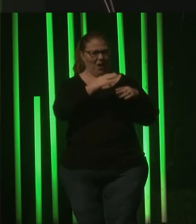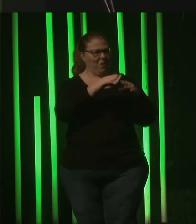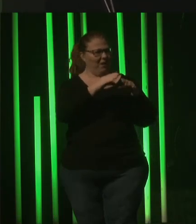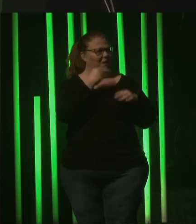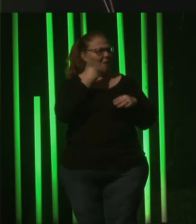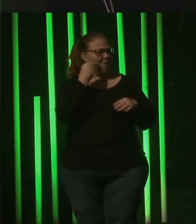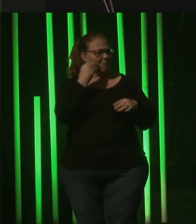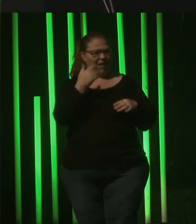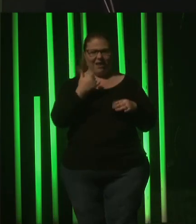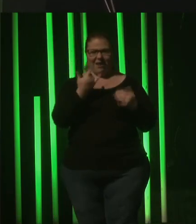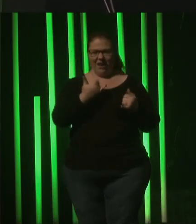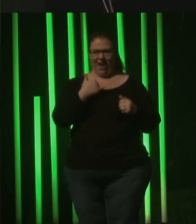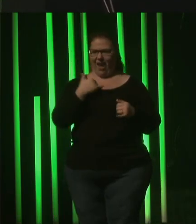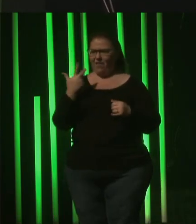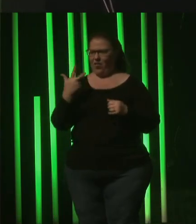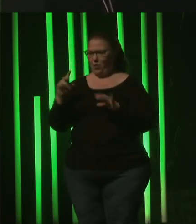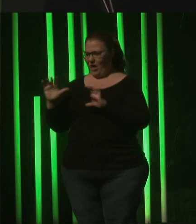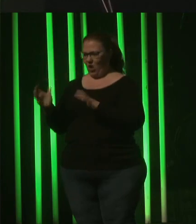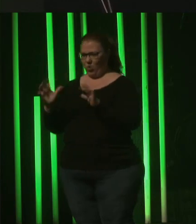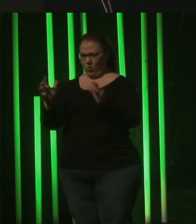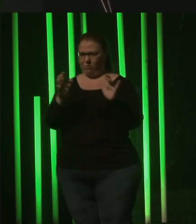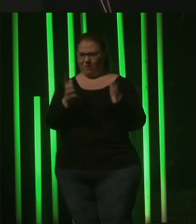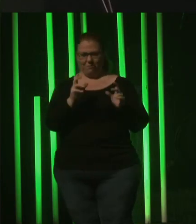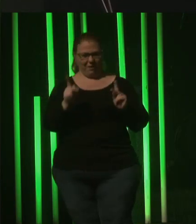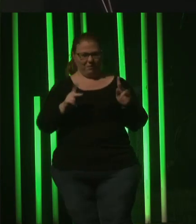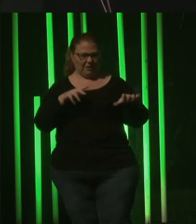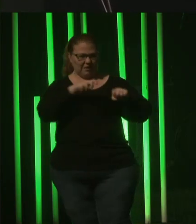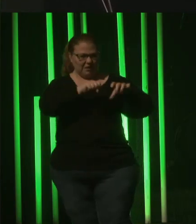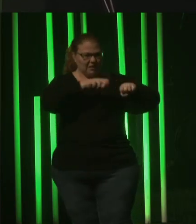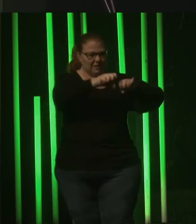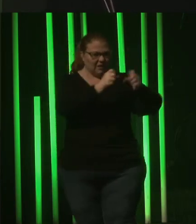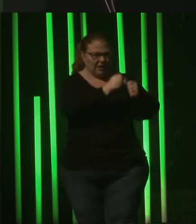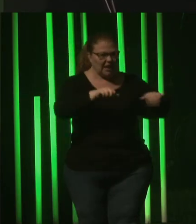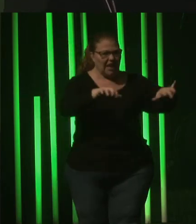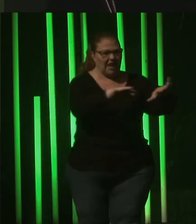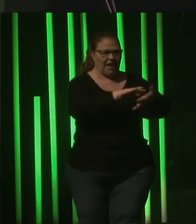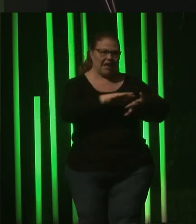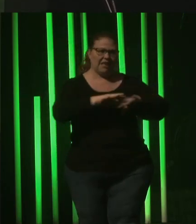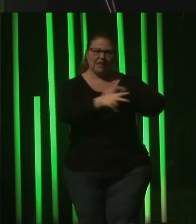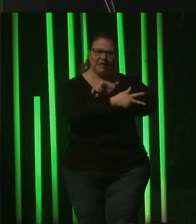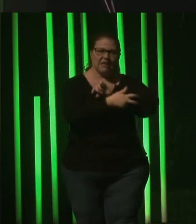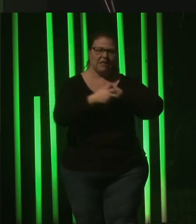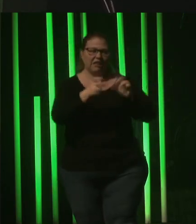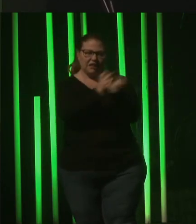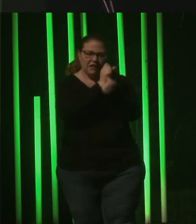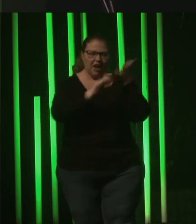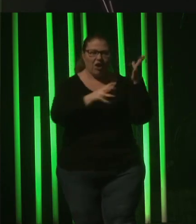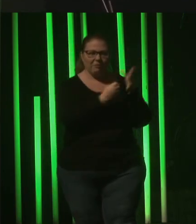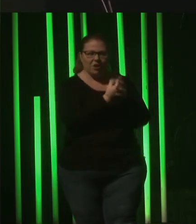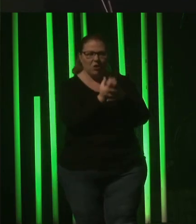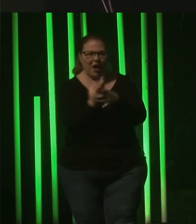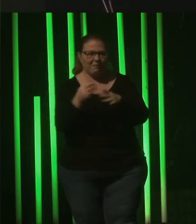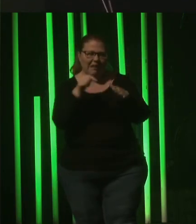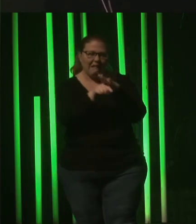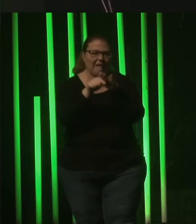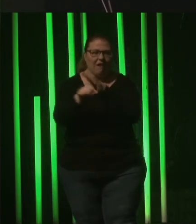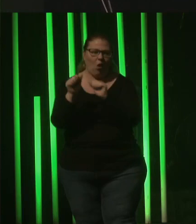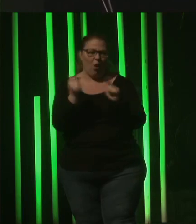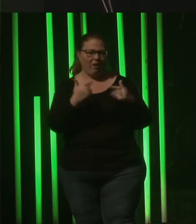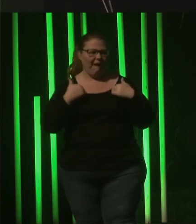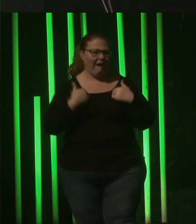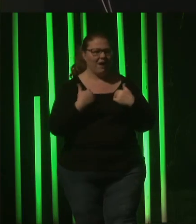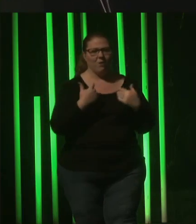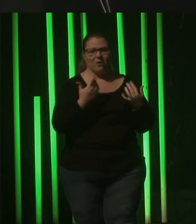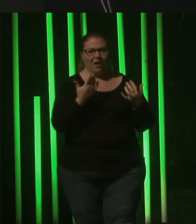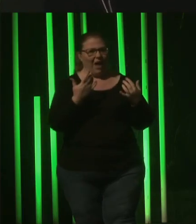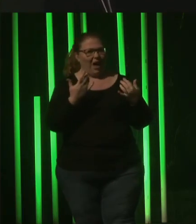got three groups of people. They come and they ravage the land. They tear up their crops. They kill all their animals. And